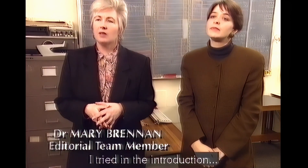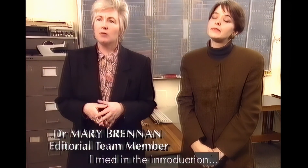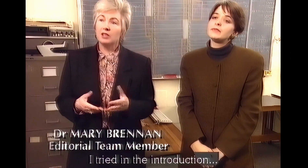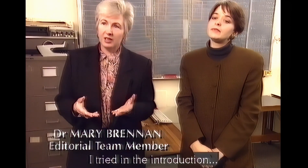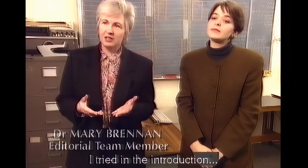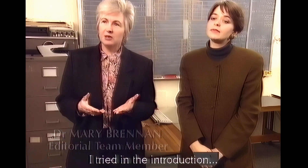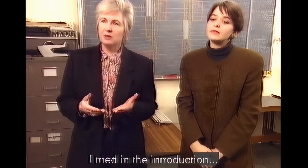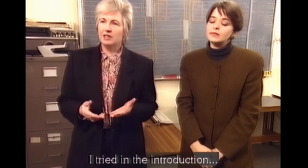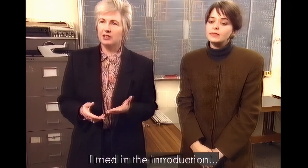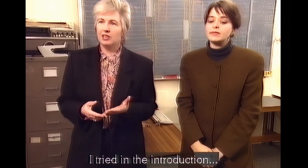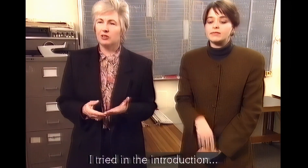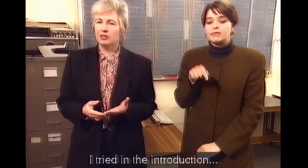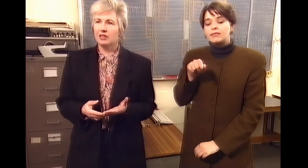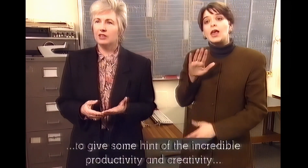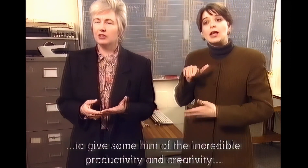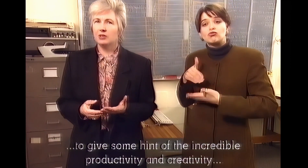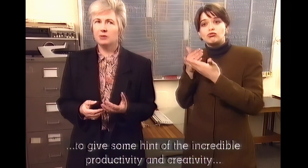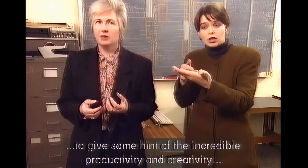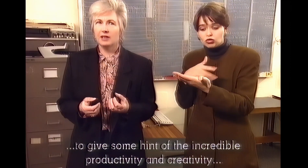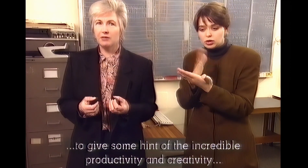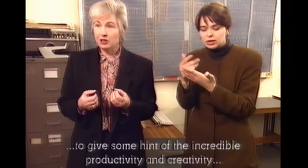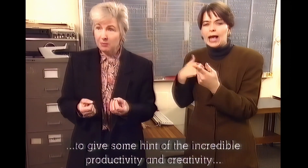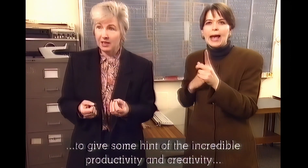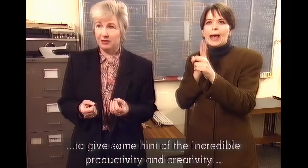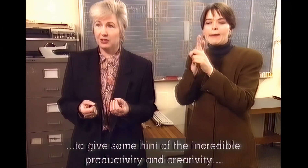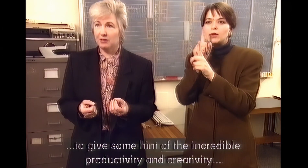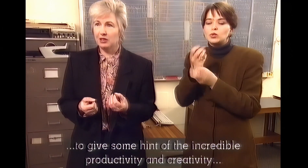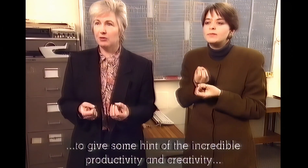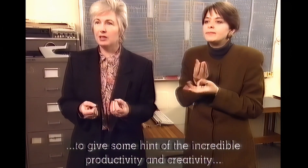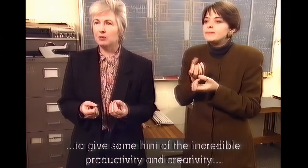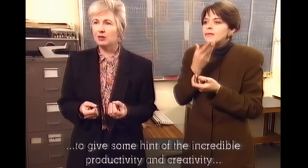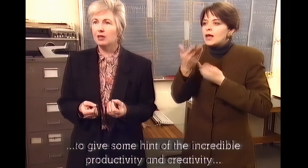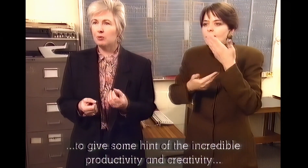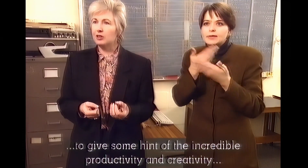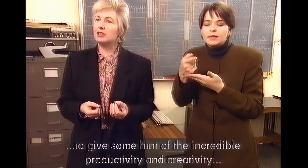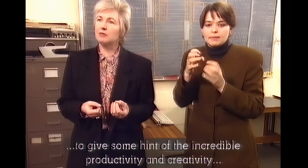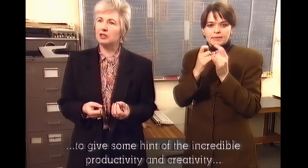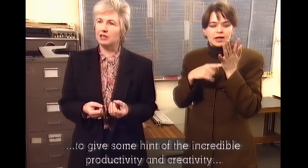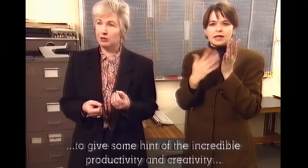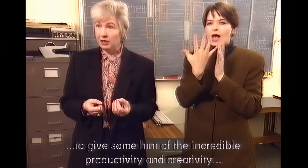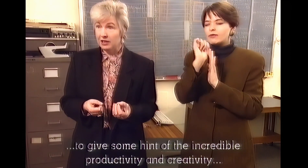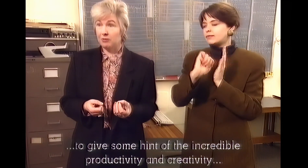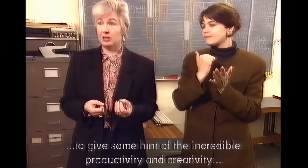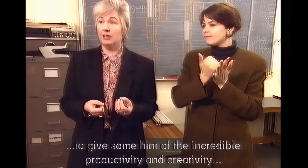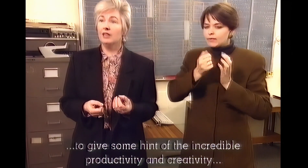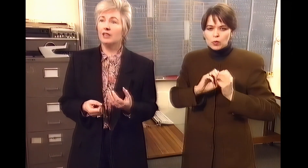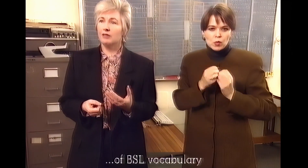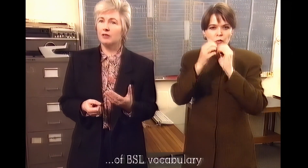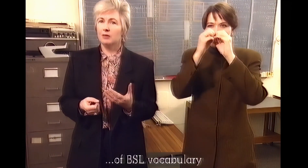What I try to do in the introduction is to give some hint of the incredible productivity and creativity of